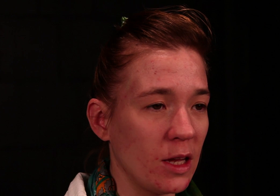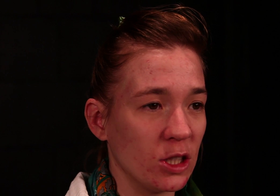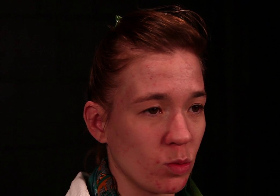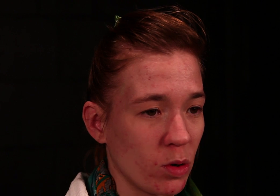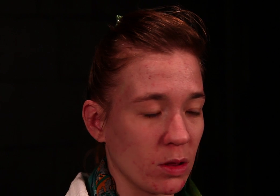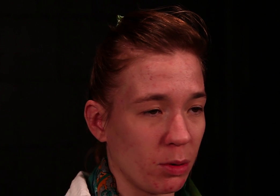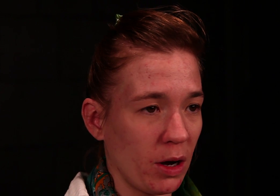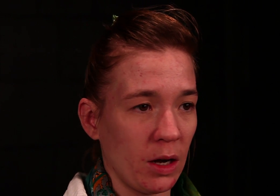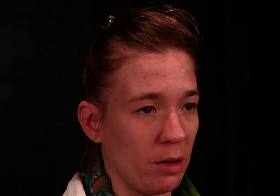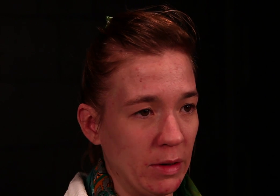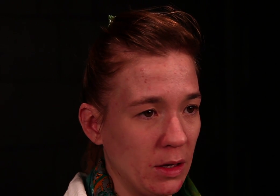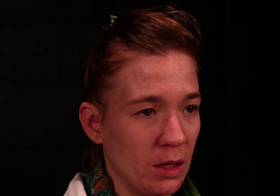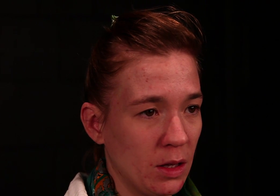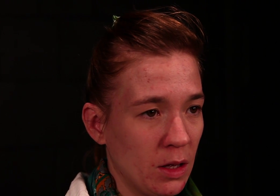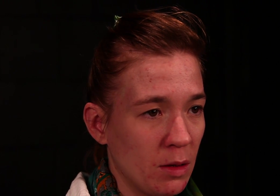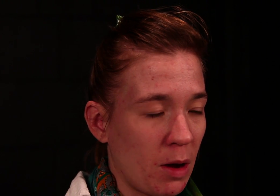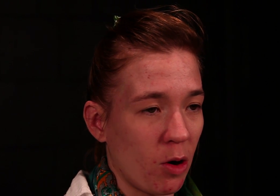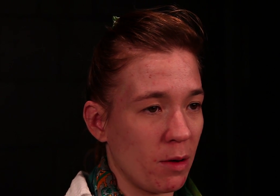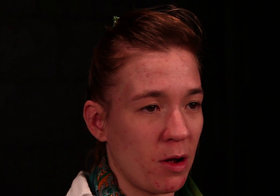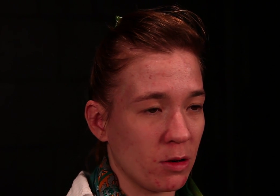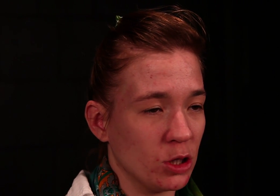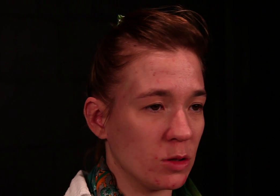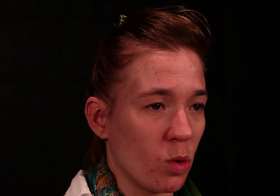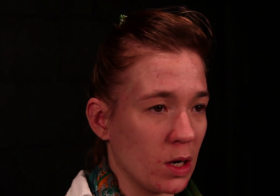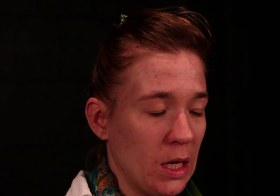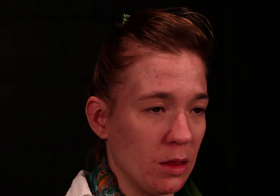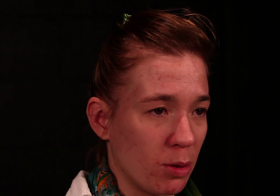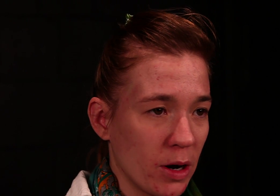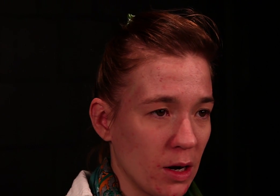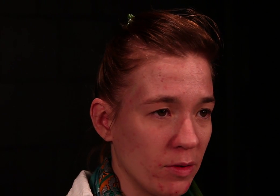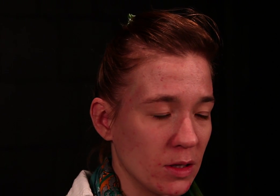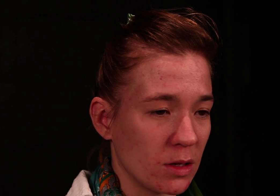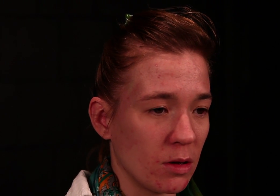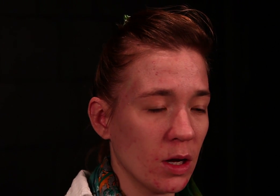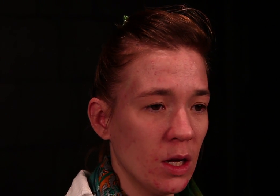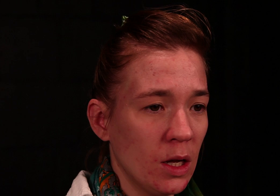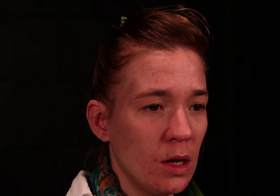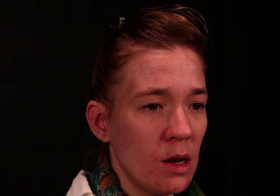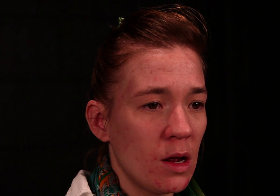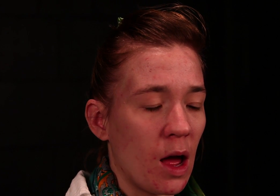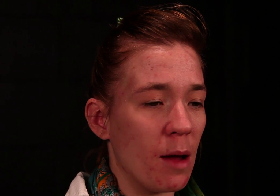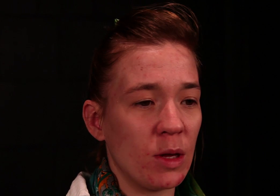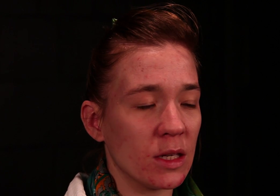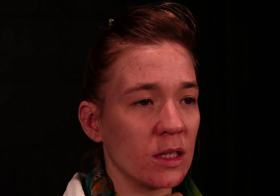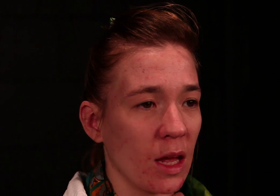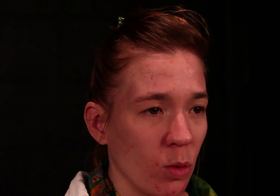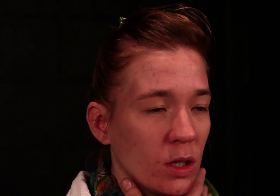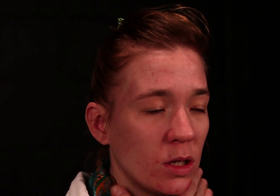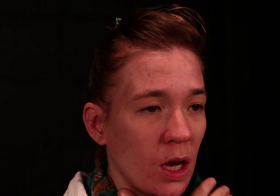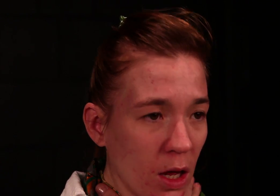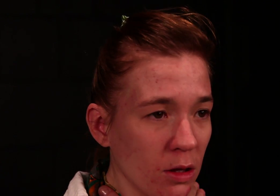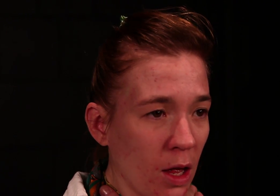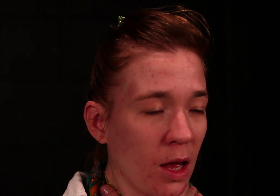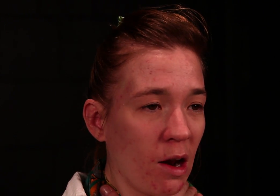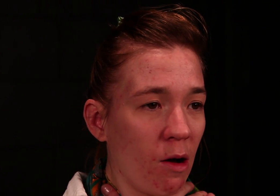just wanted the brain of it. My grandfather just wanted to eat the brain of it. So I'm guessing they would cut the head off,